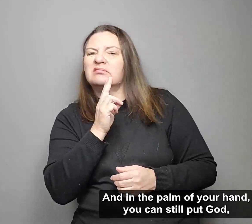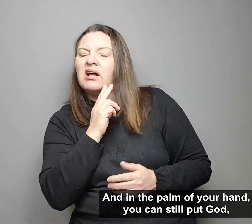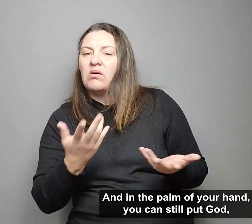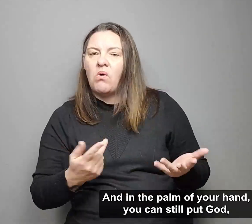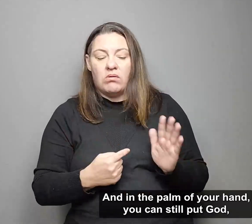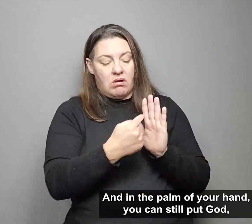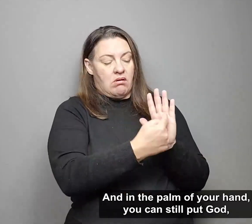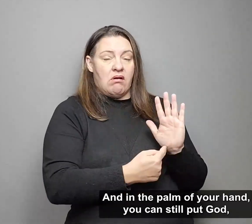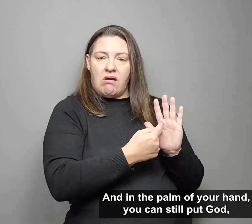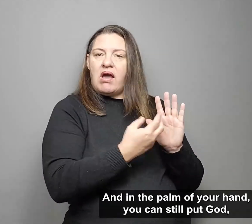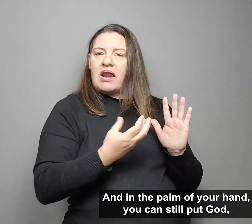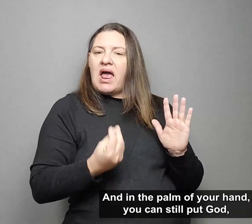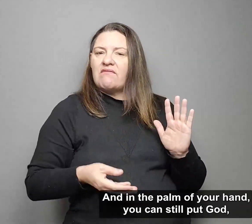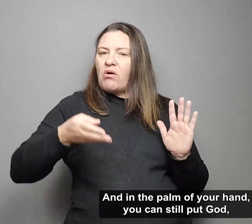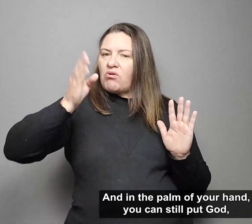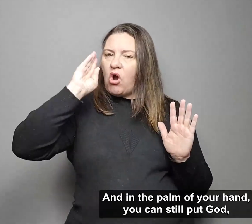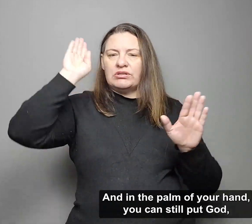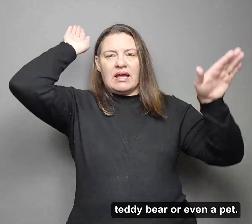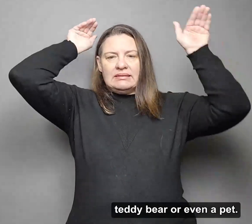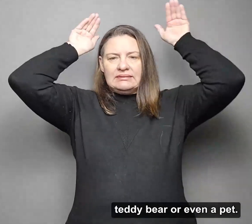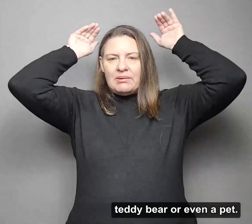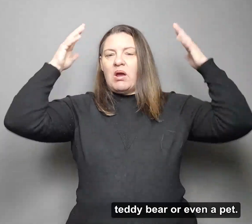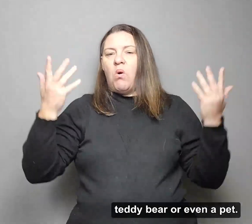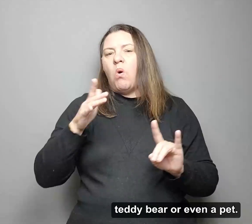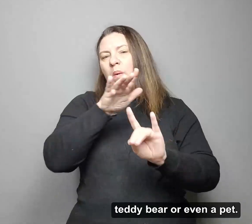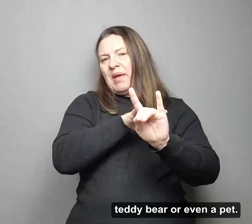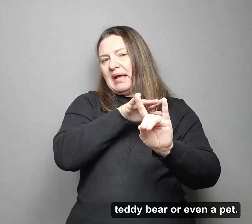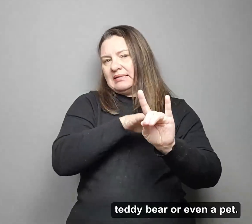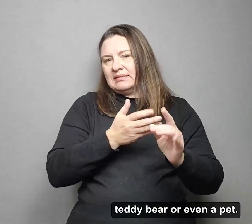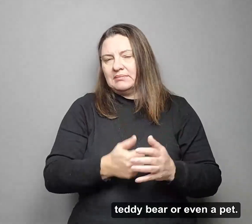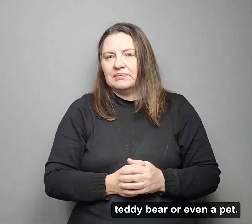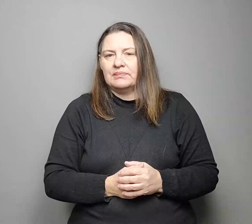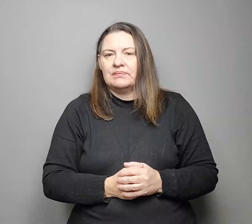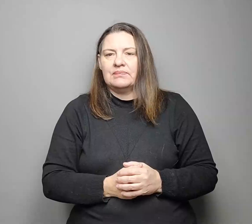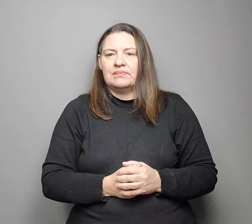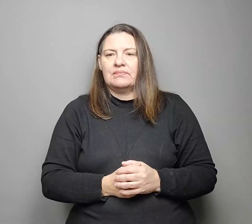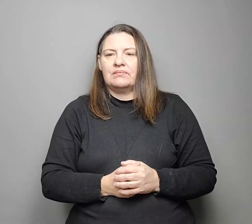the palm of your hand you can still put God, a teddy bear, or even a pet.